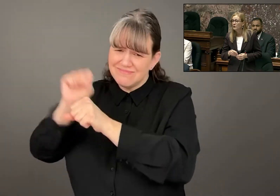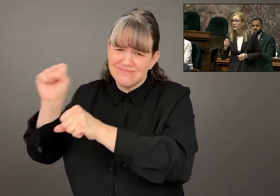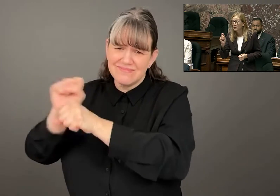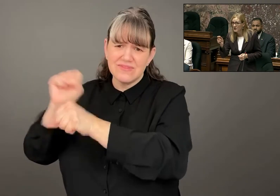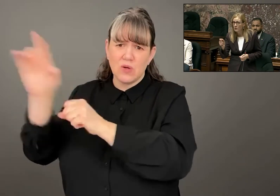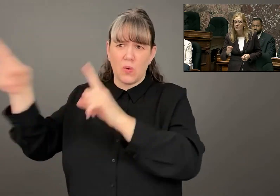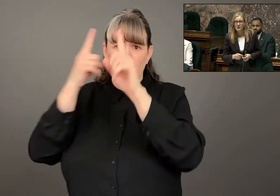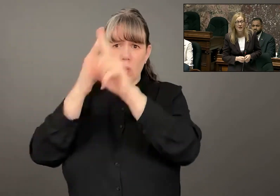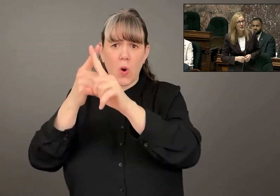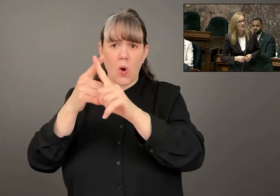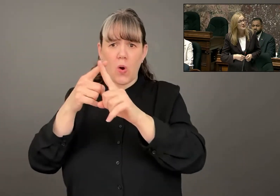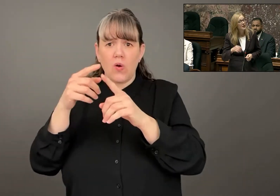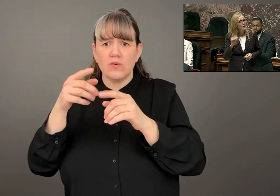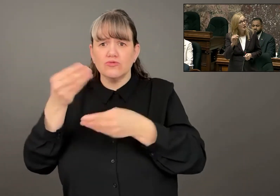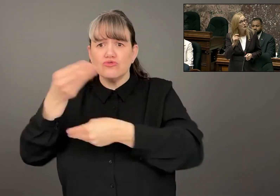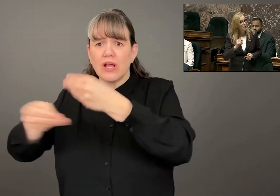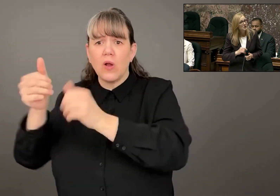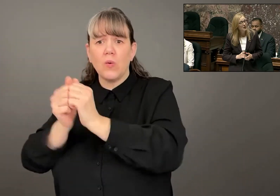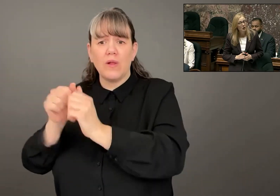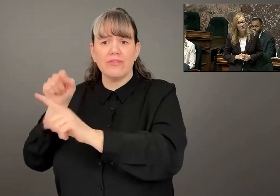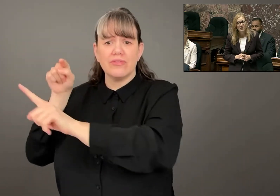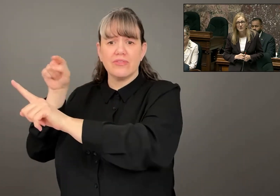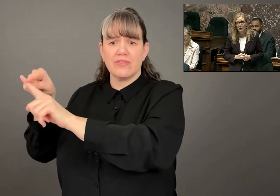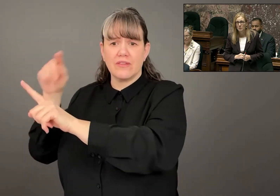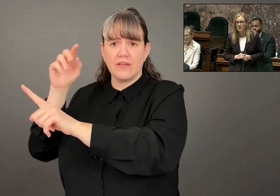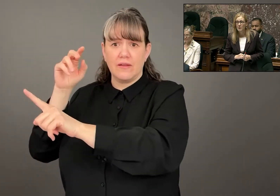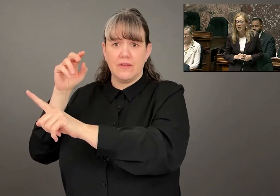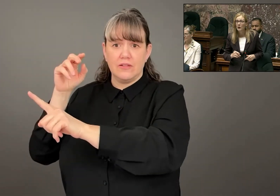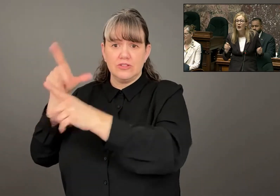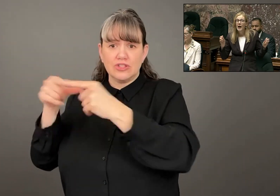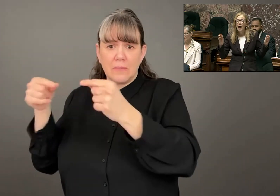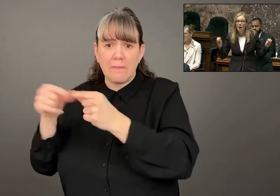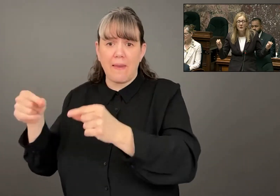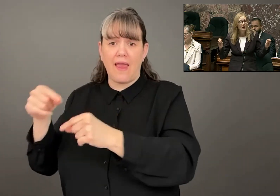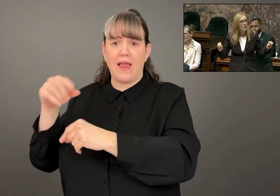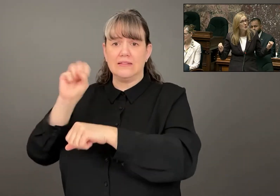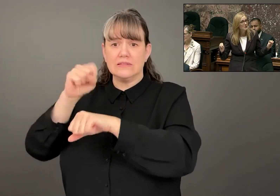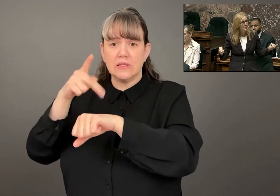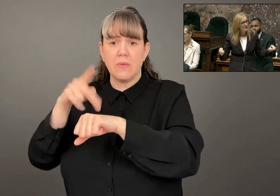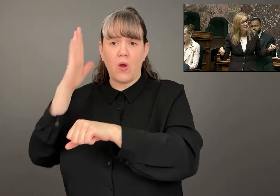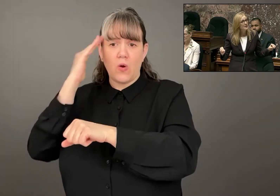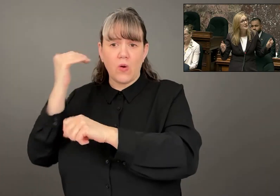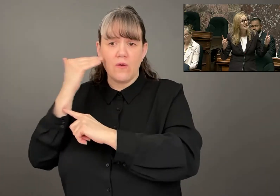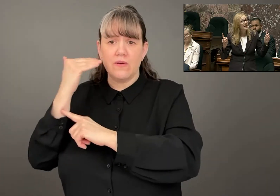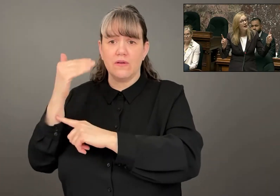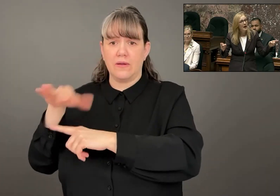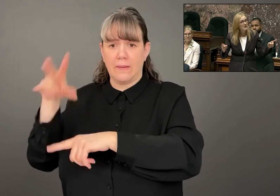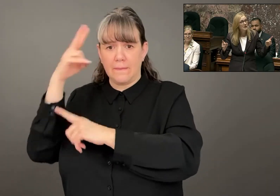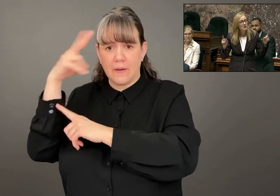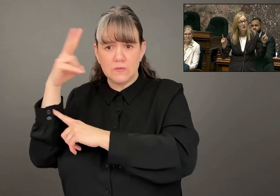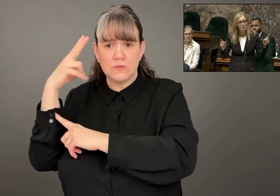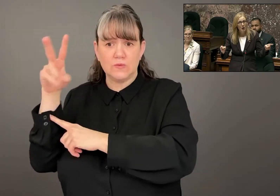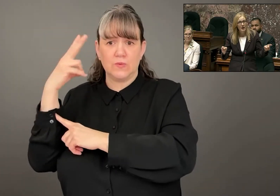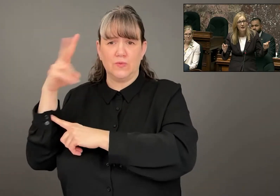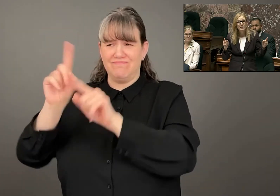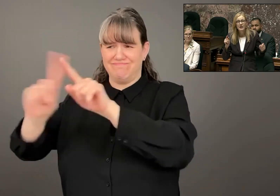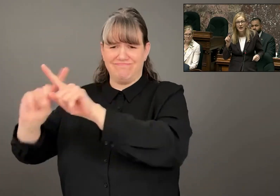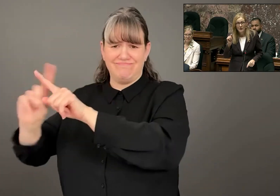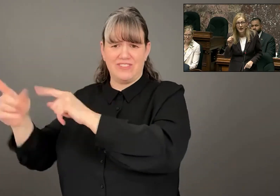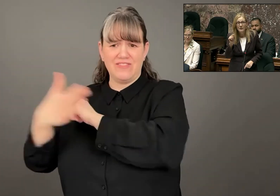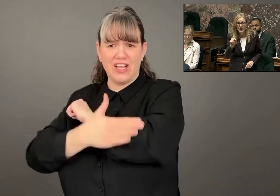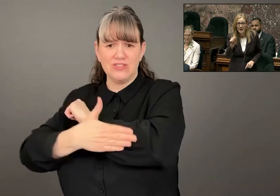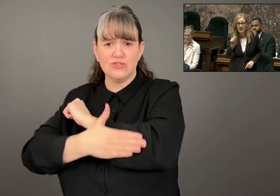on. We have 50 representatives in 14 offices, Honourable Speaker, helping our businesses get access to the